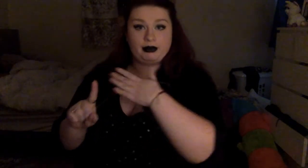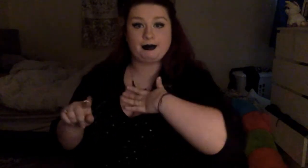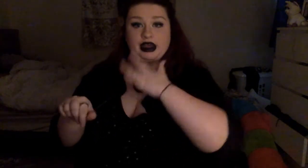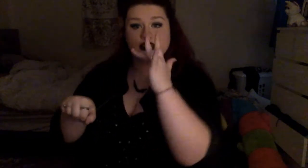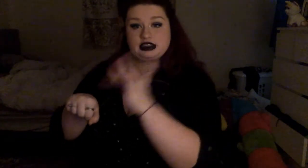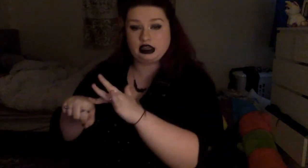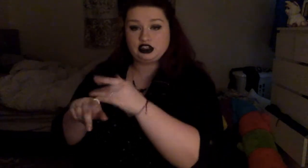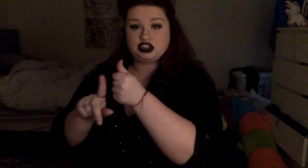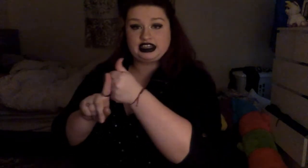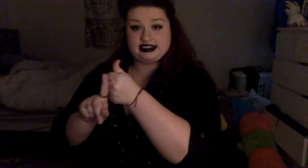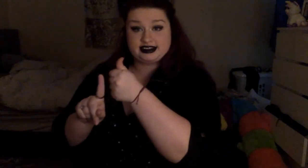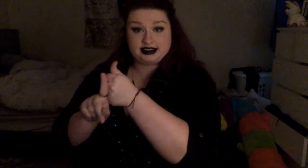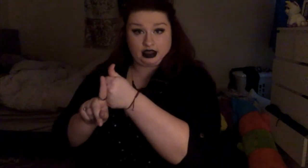My touch itself.